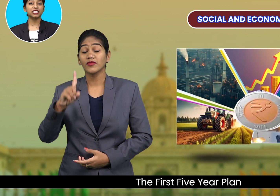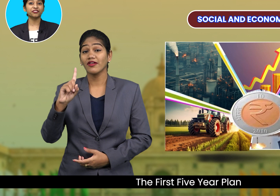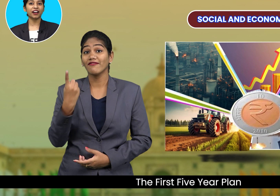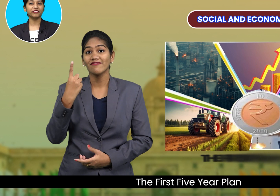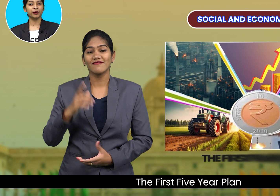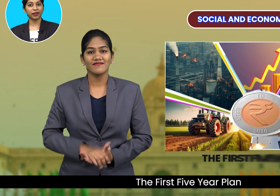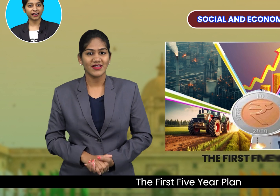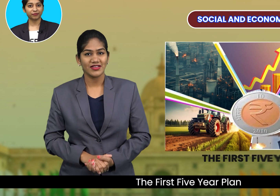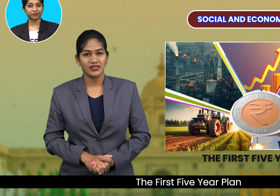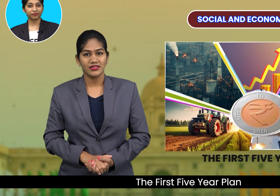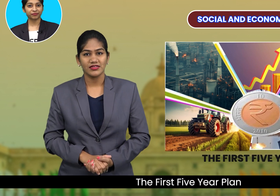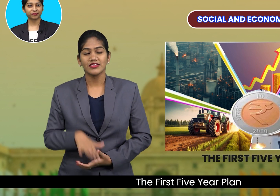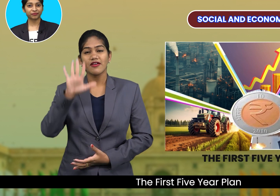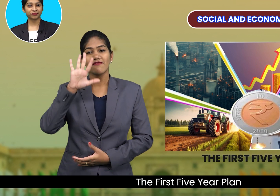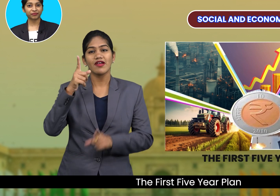The first 5-year plan